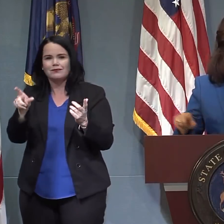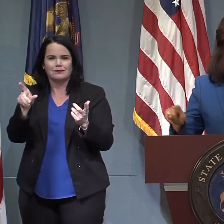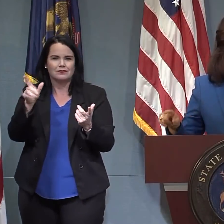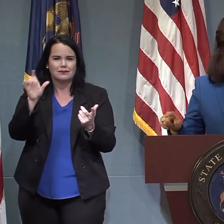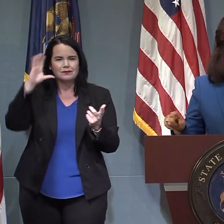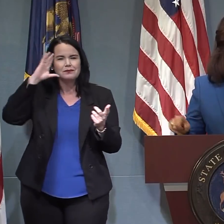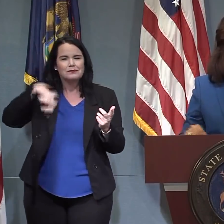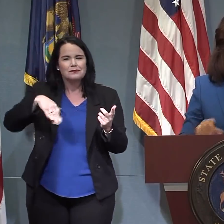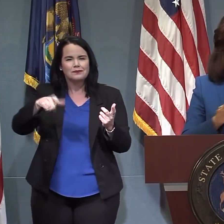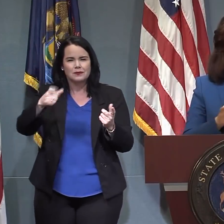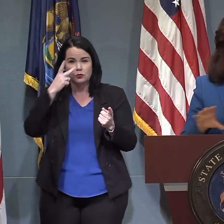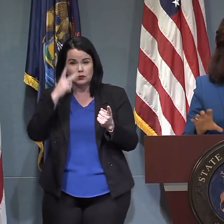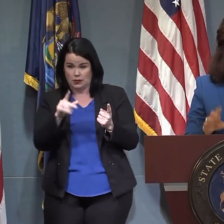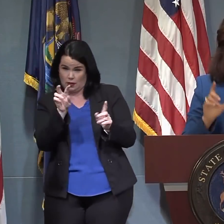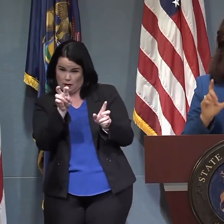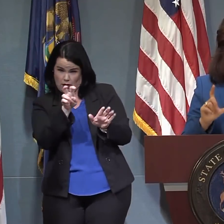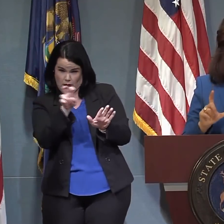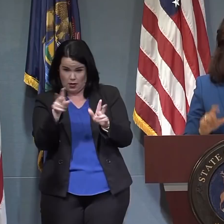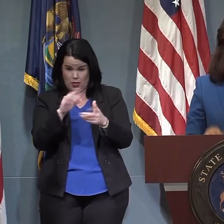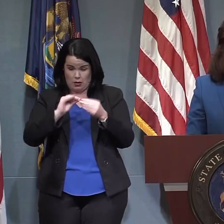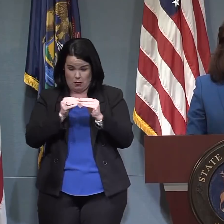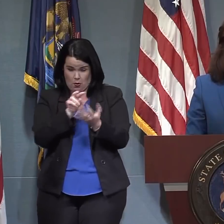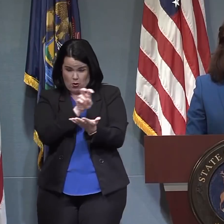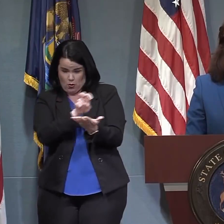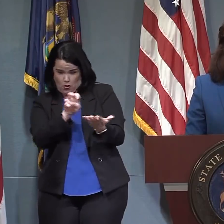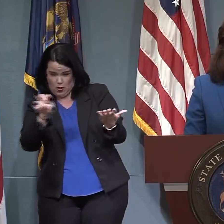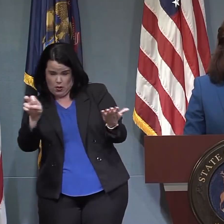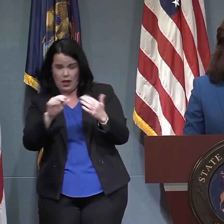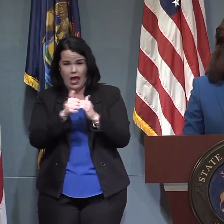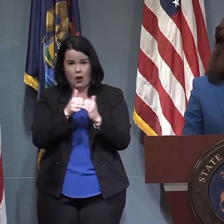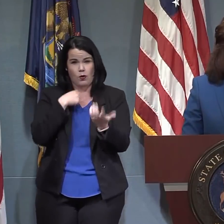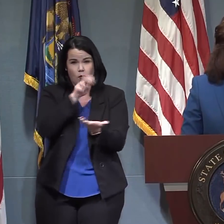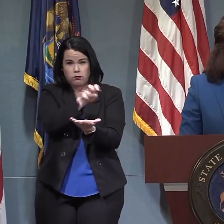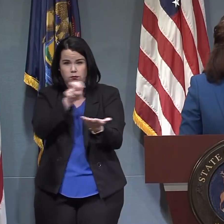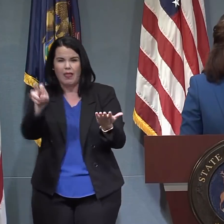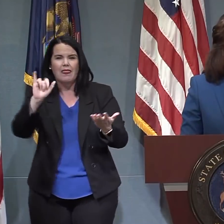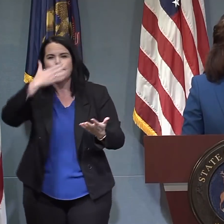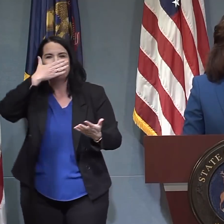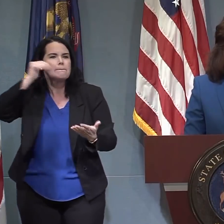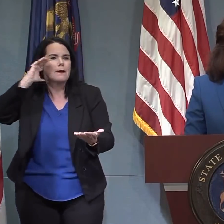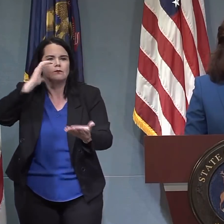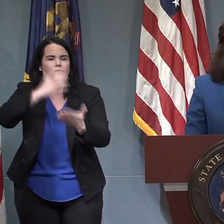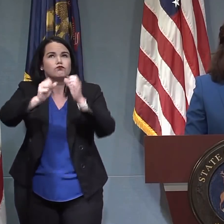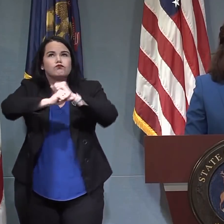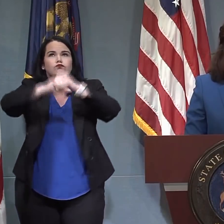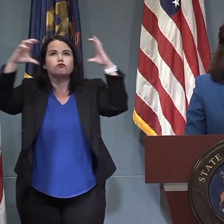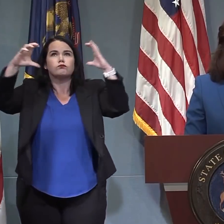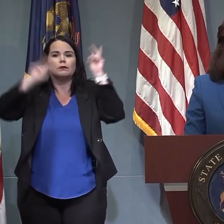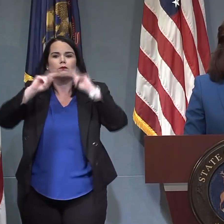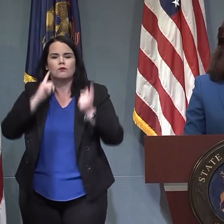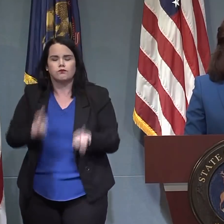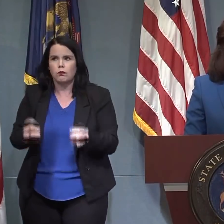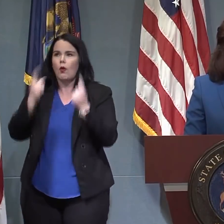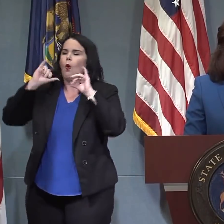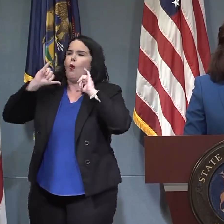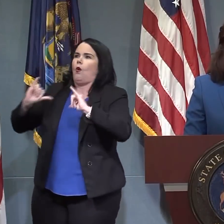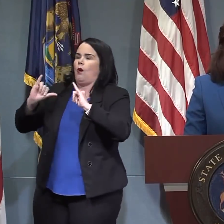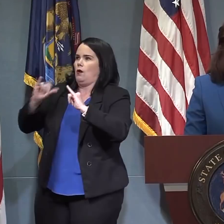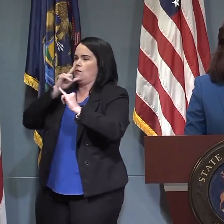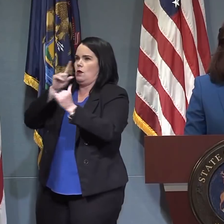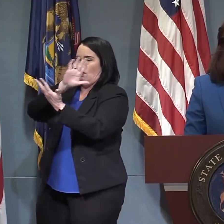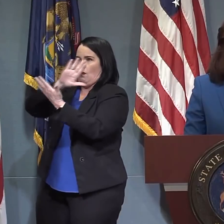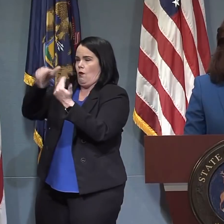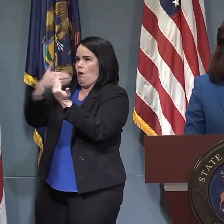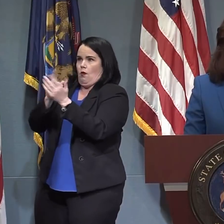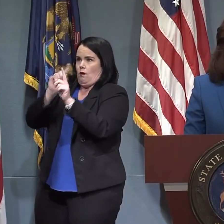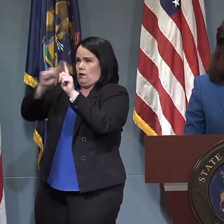we watched to see if we can move, are all in one picture, and I think that's really the best way for people to digest all the complicated work that went